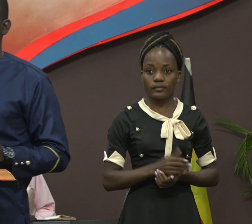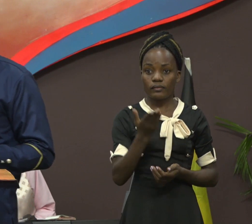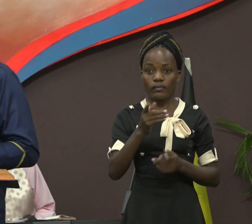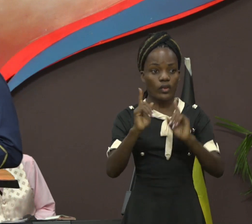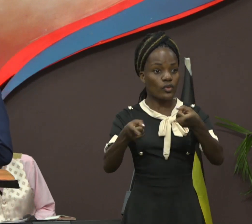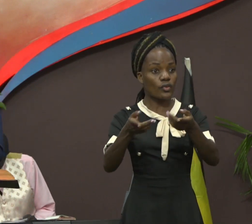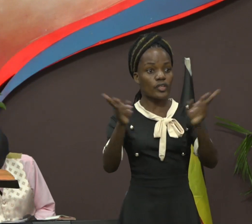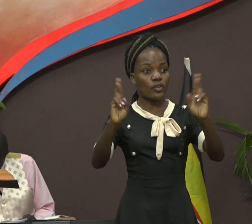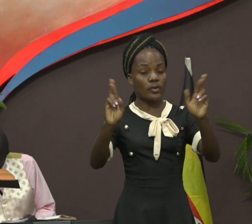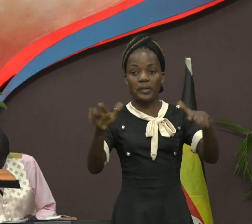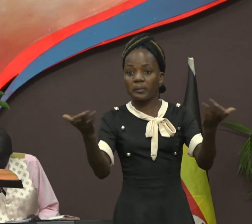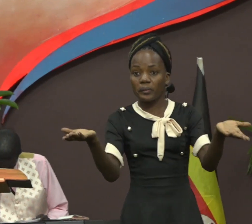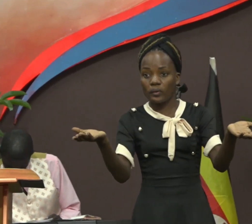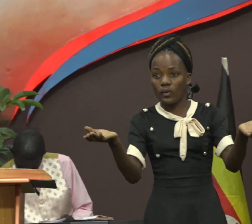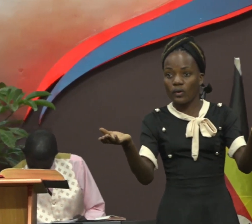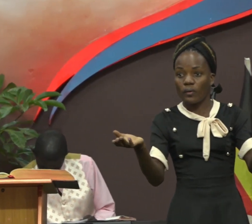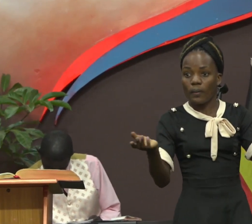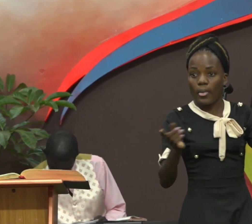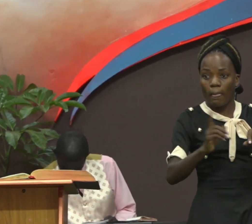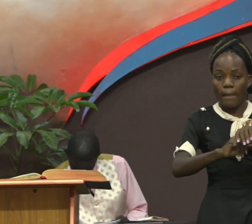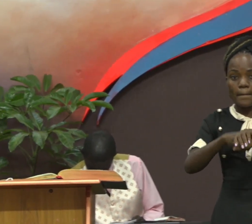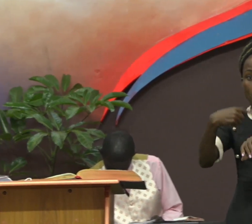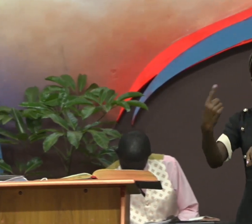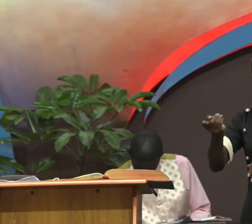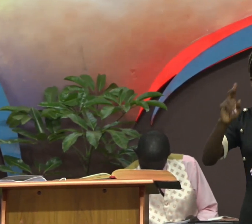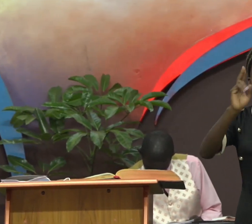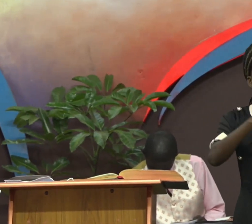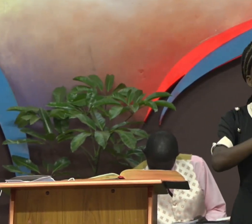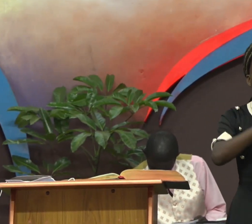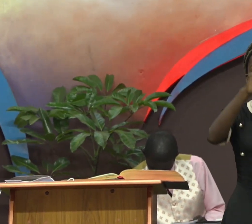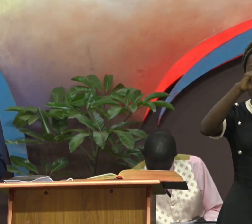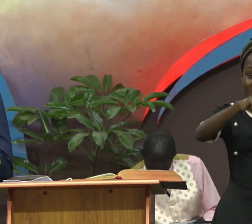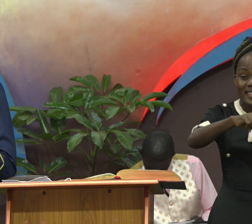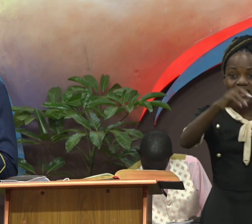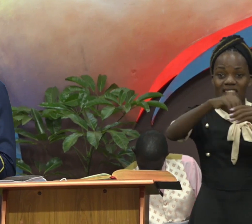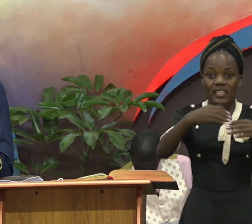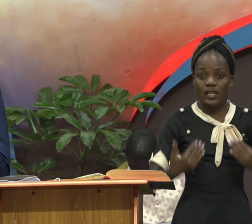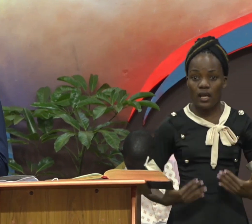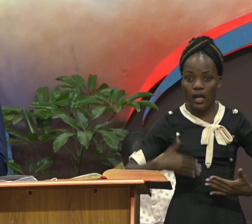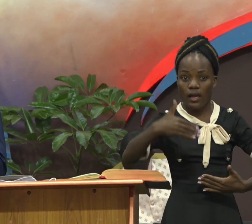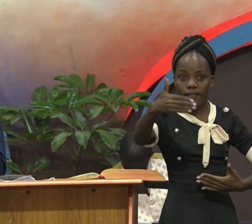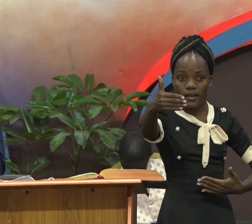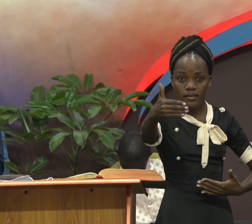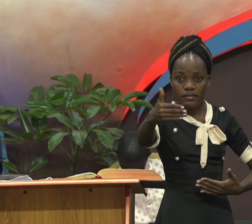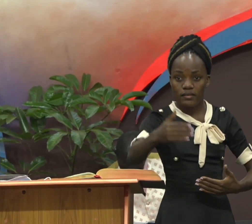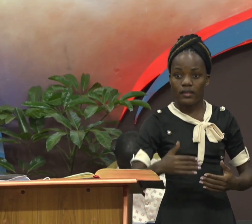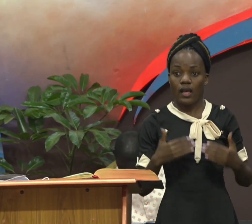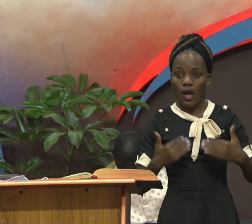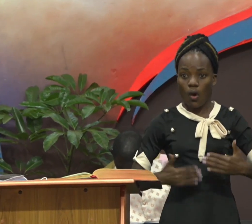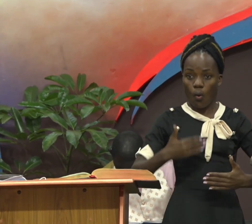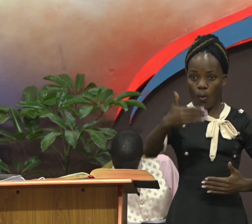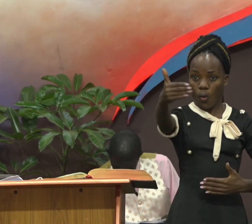Otuseewo omusomi waffe. Katonda baba atula mu butakoma. When the Lord sits in eternity. Mu butagwawo.